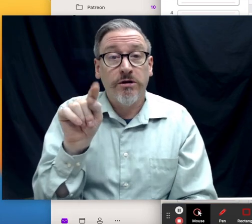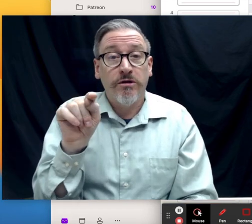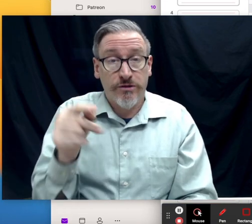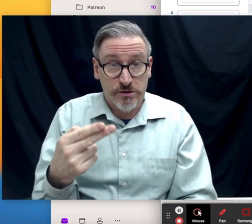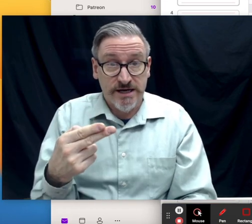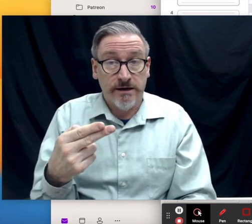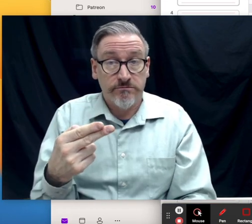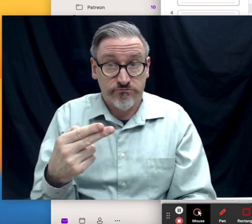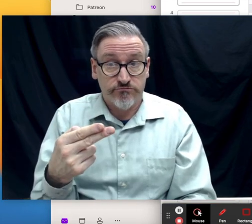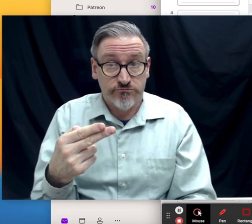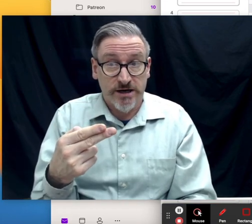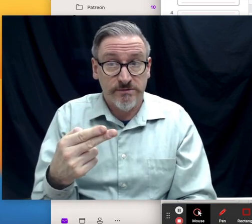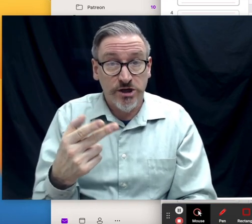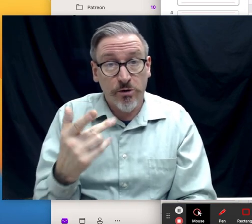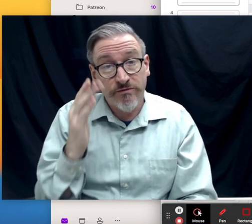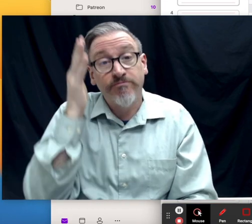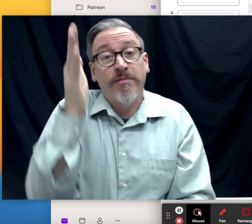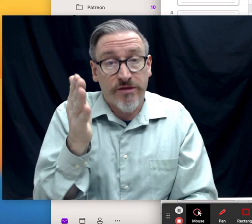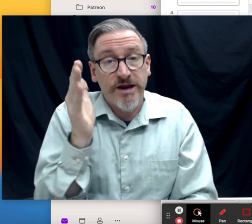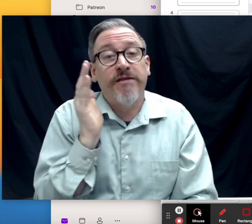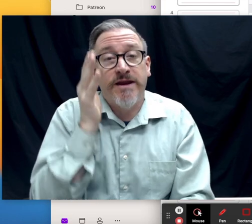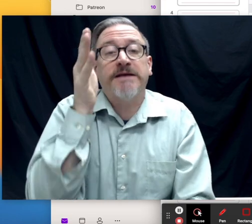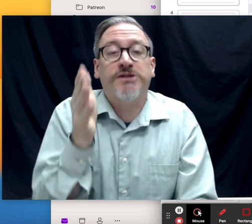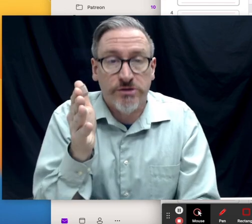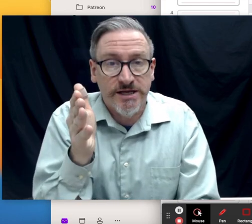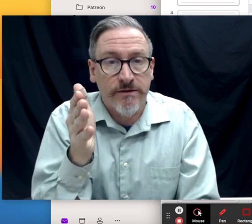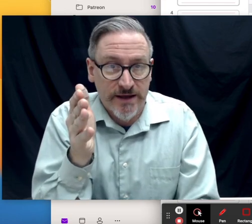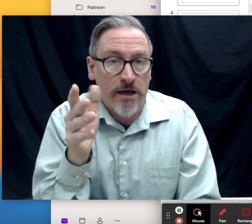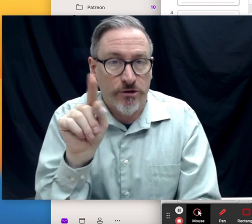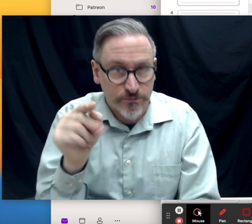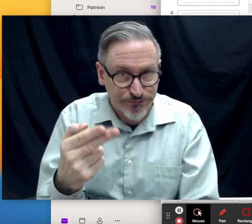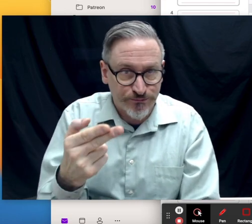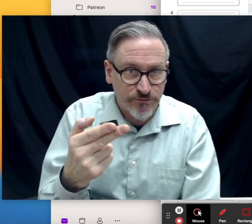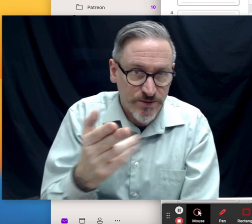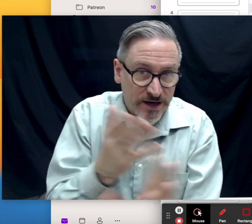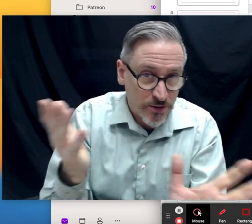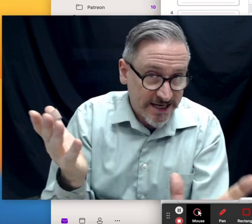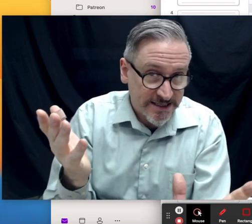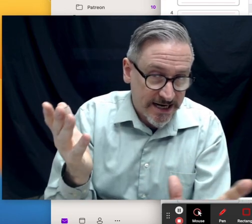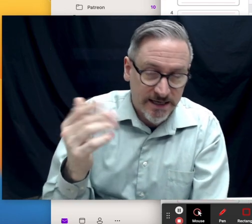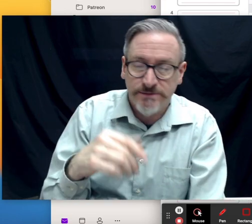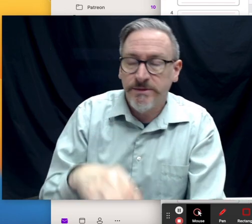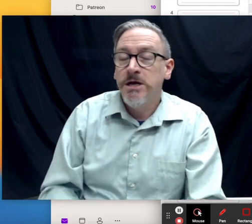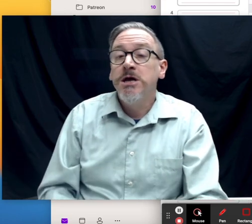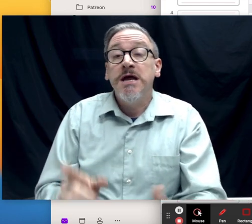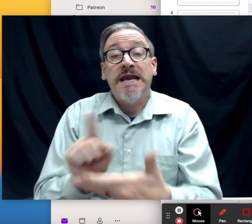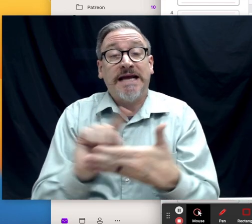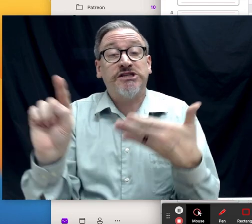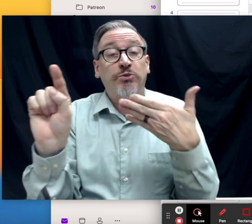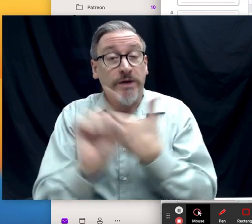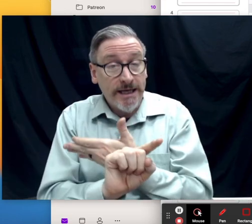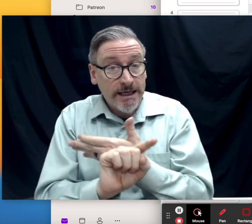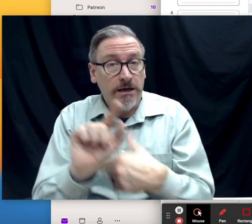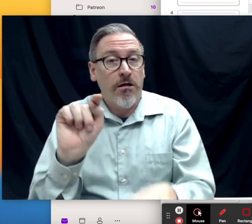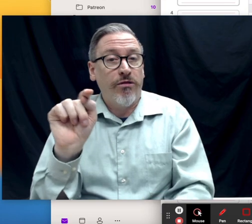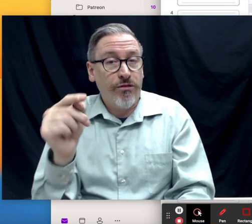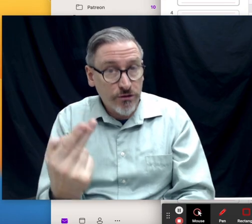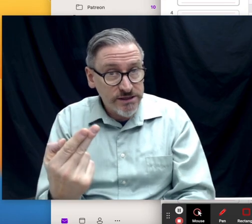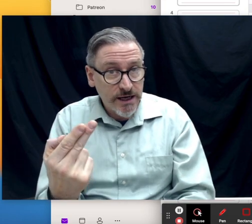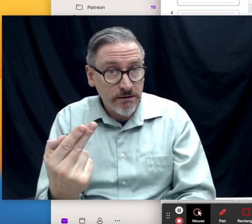future Thursday, right? So the next Thursday on the calendar, depending on what day today is. Next